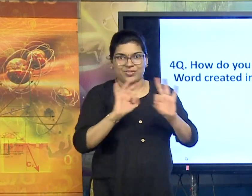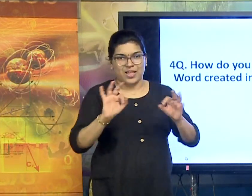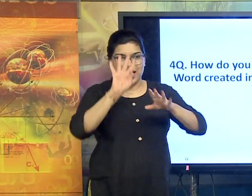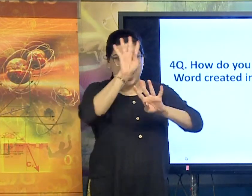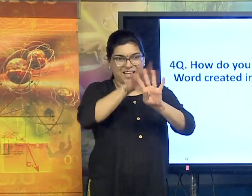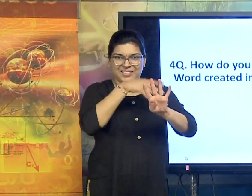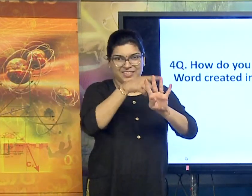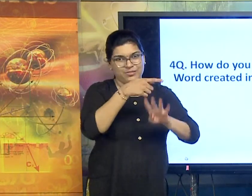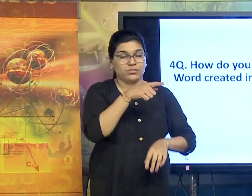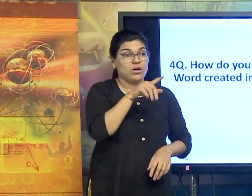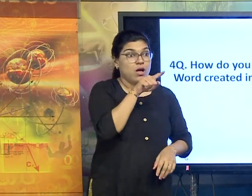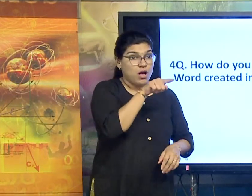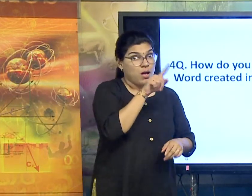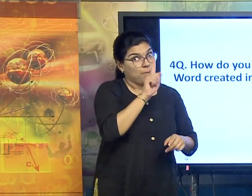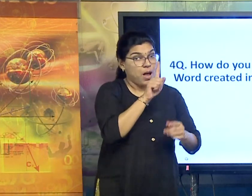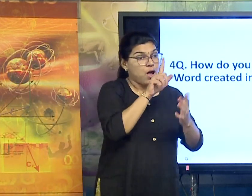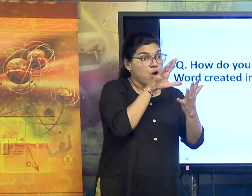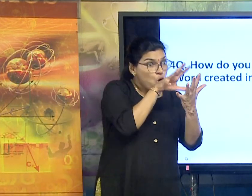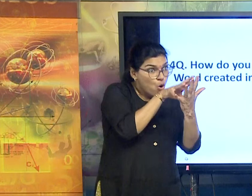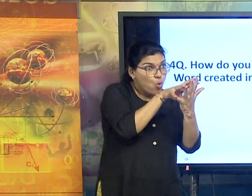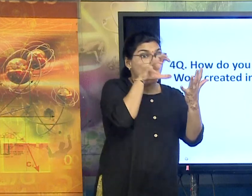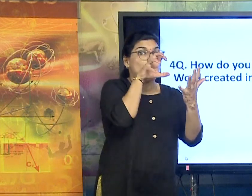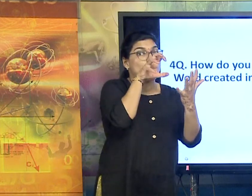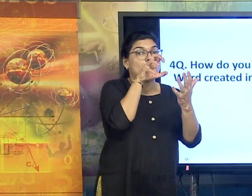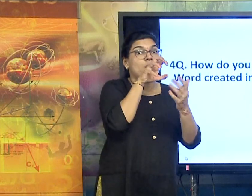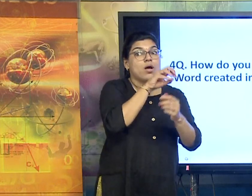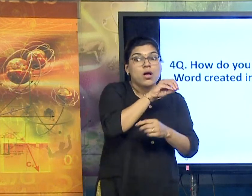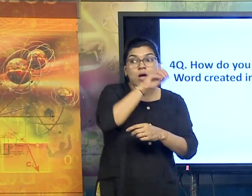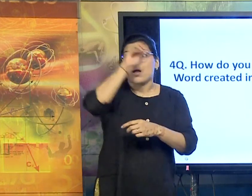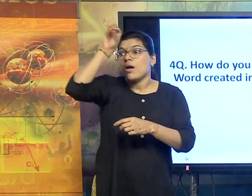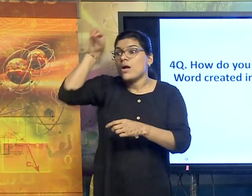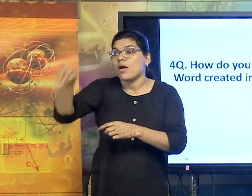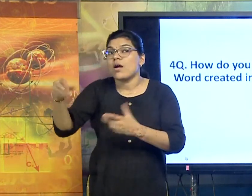Word, which is created in Excel 2007?